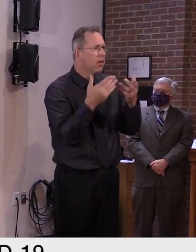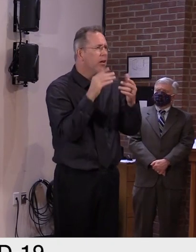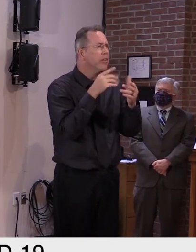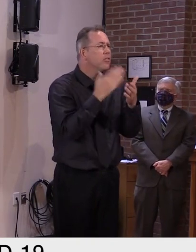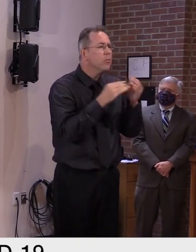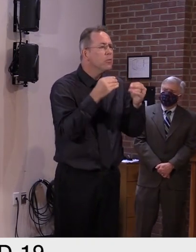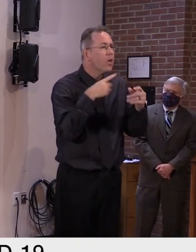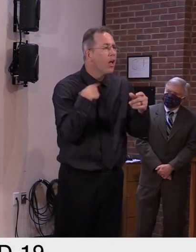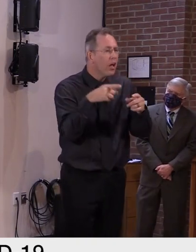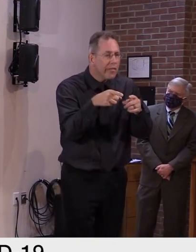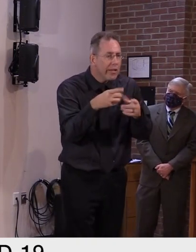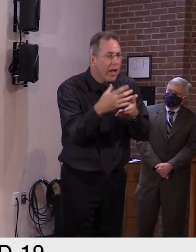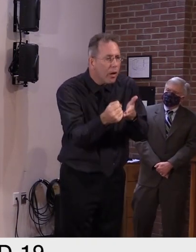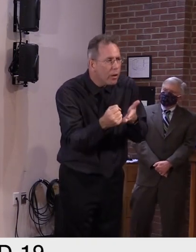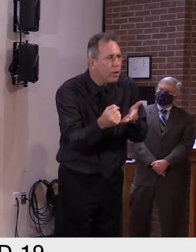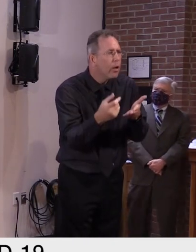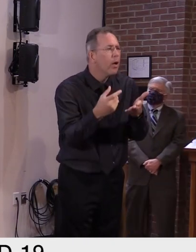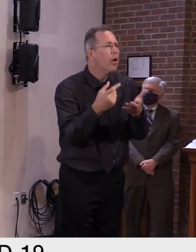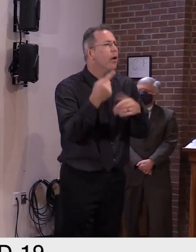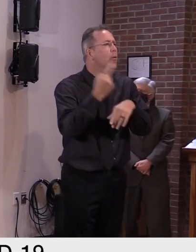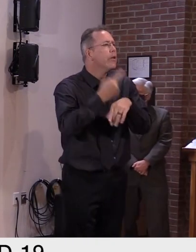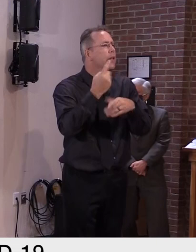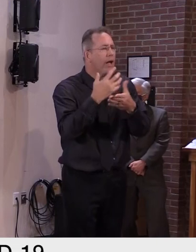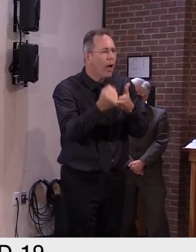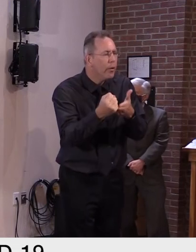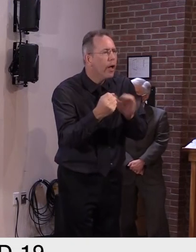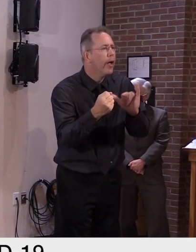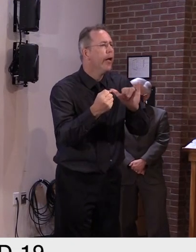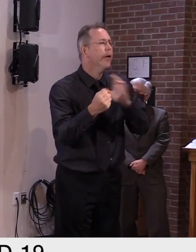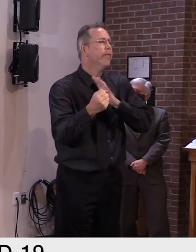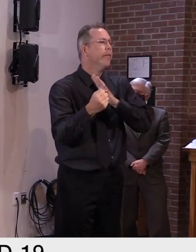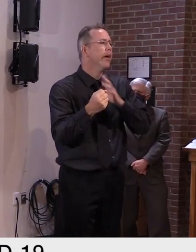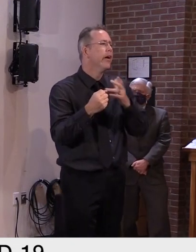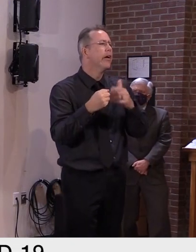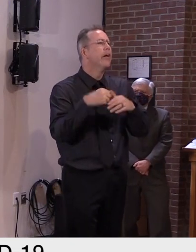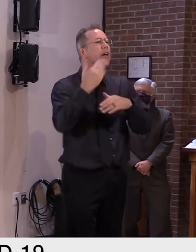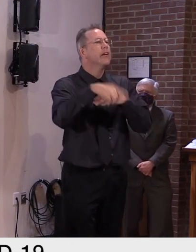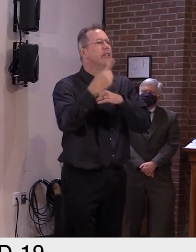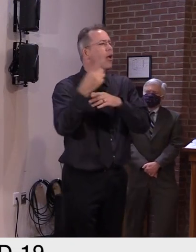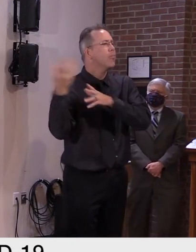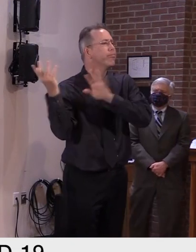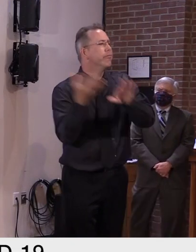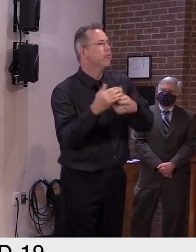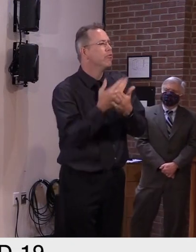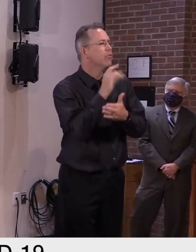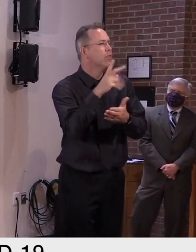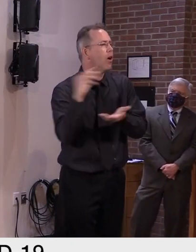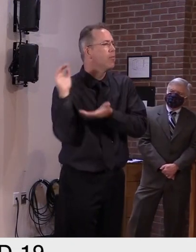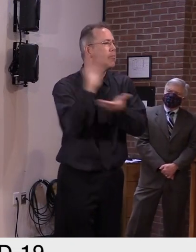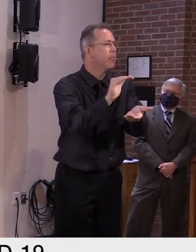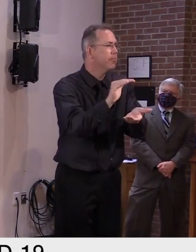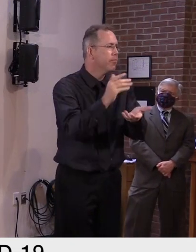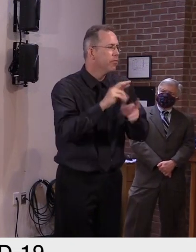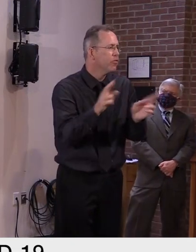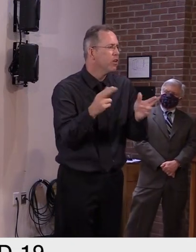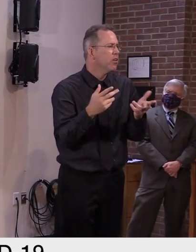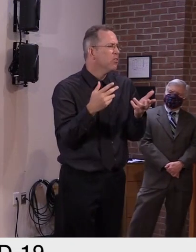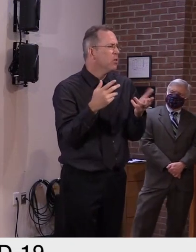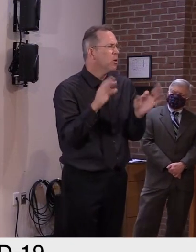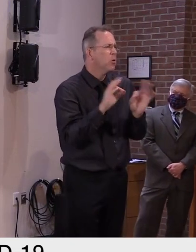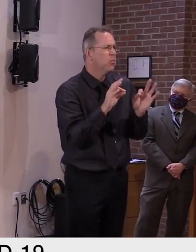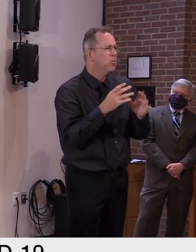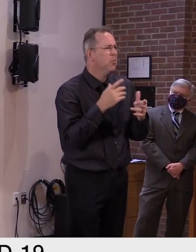have reinforced that they have more supplies coming in. So I don't believe that we have a system-wide problem. It just may